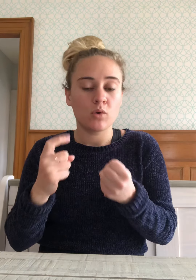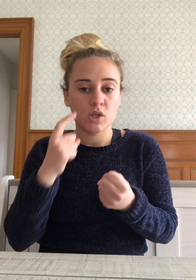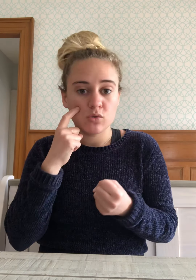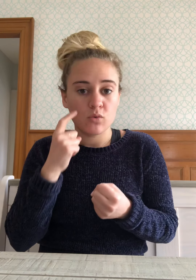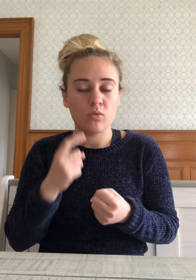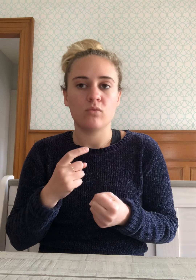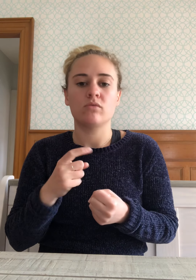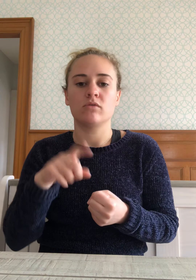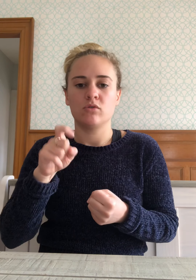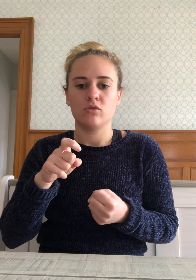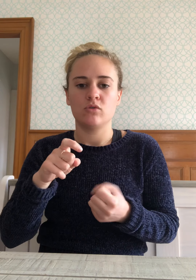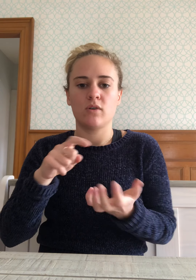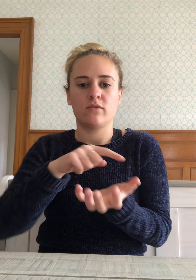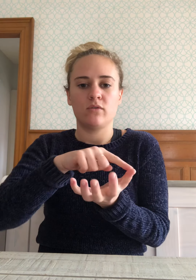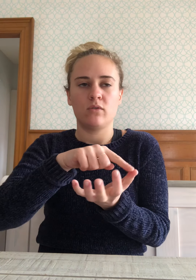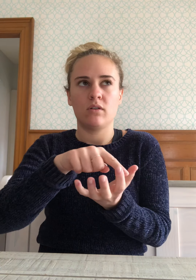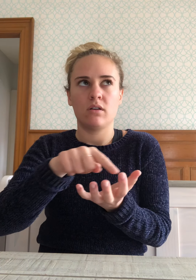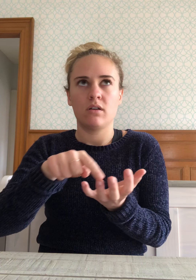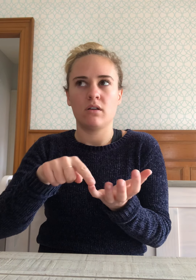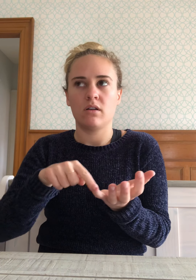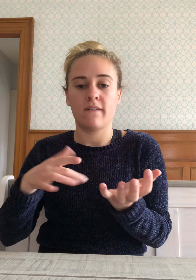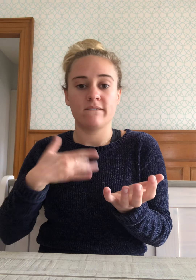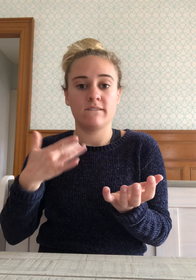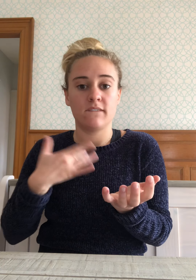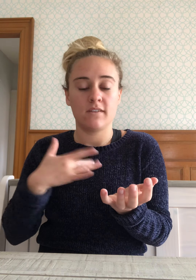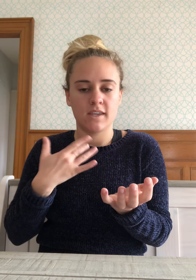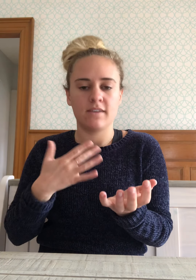over the cusps and round any sharp edges.